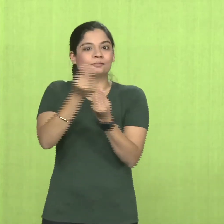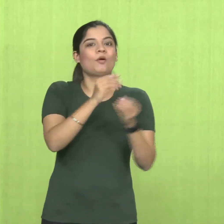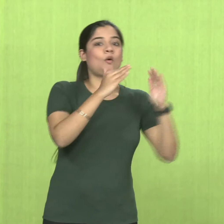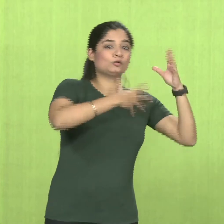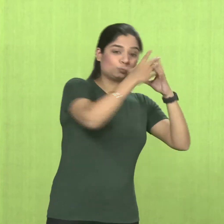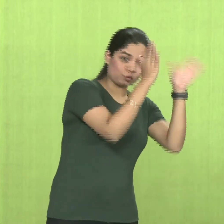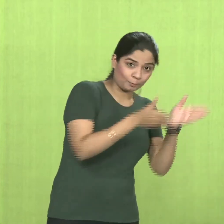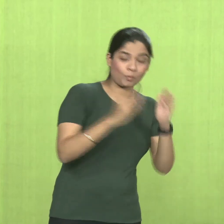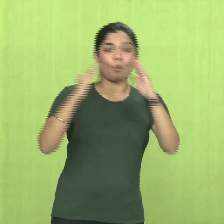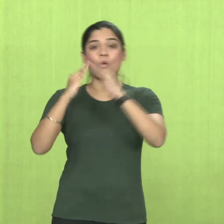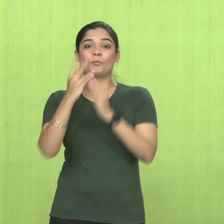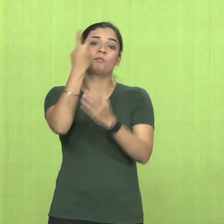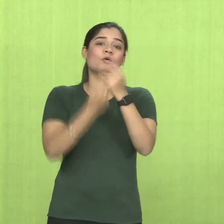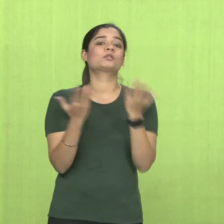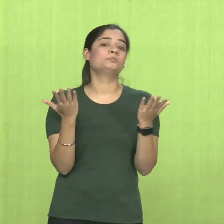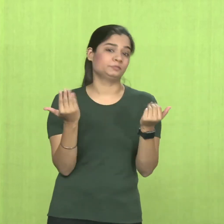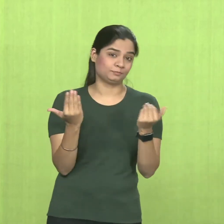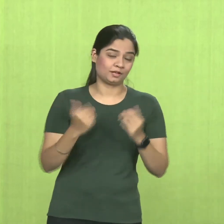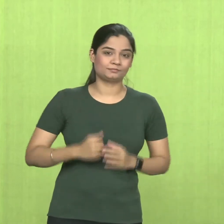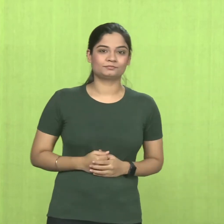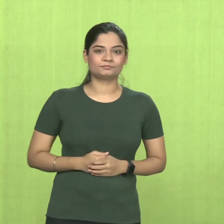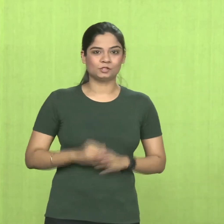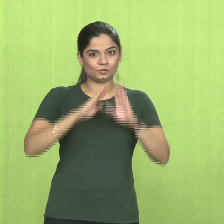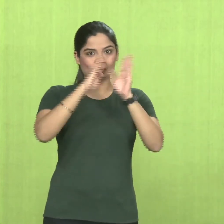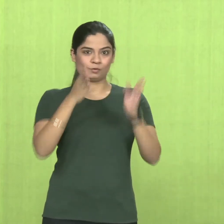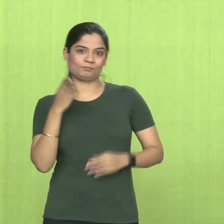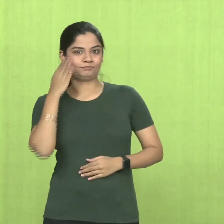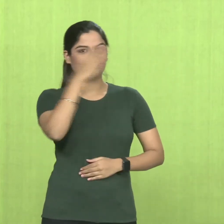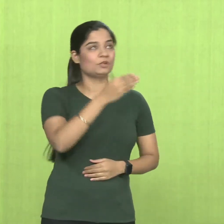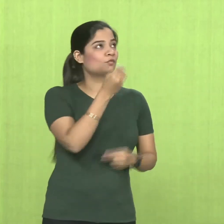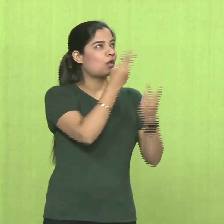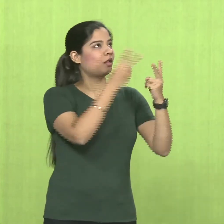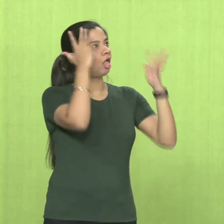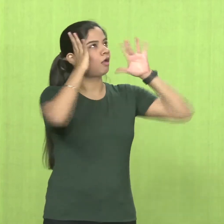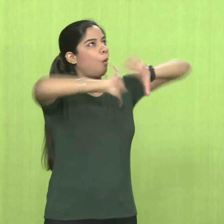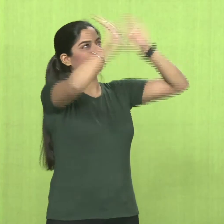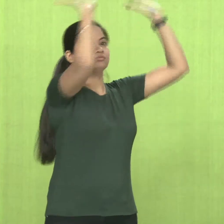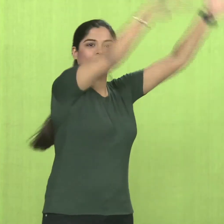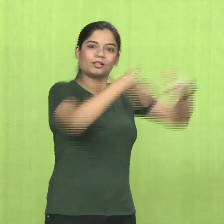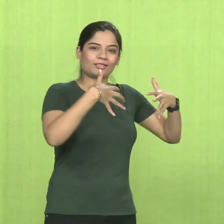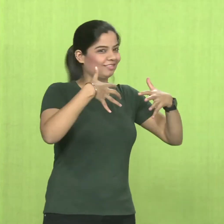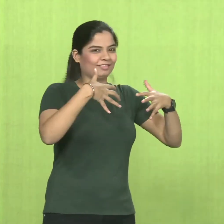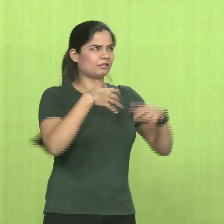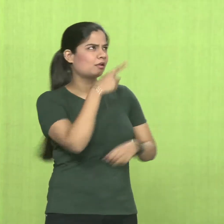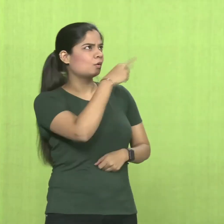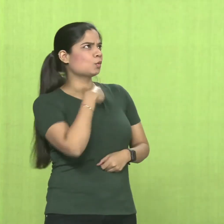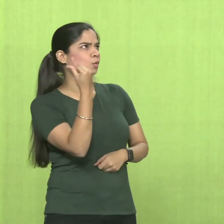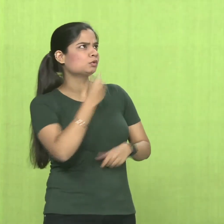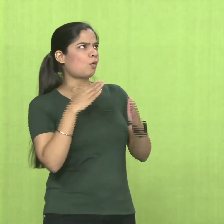home. It can be done both ways, whatever it's convenient to buy or grow. Whenever we go to a market